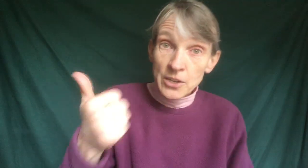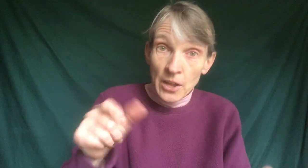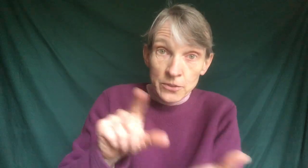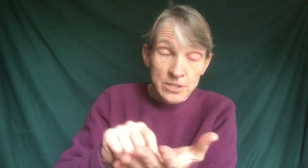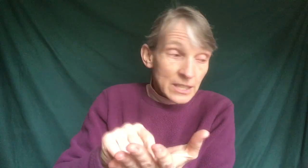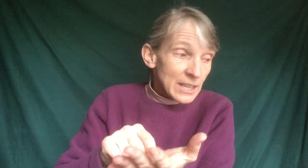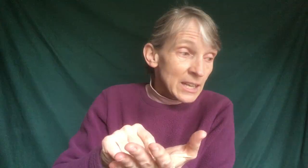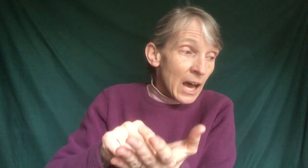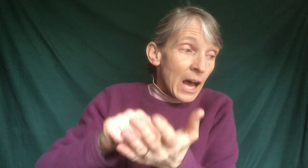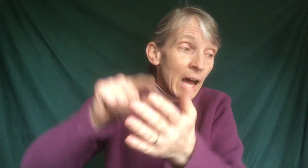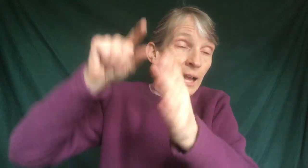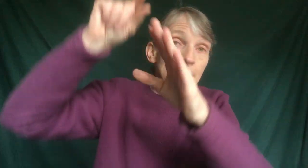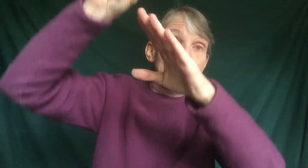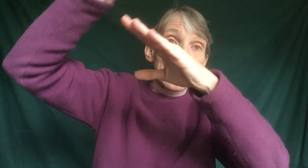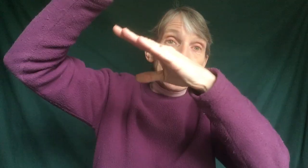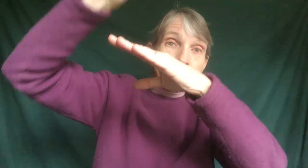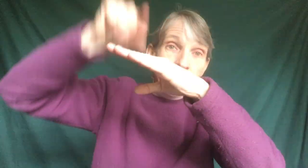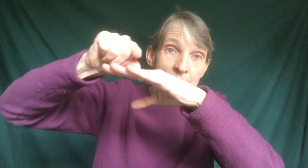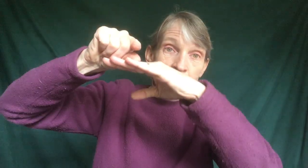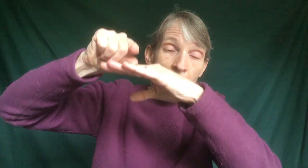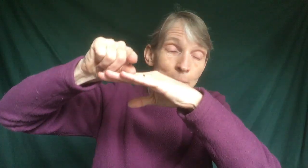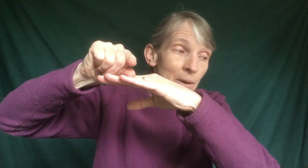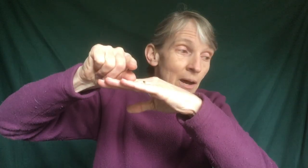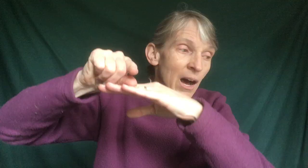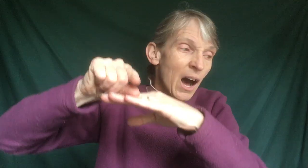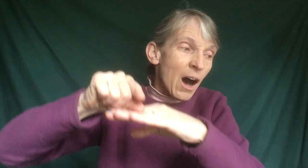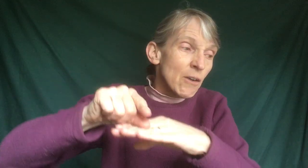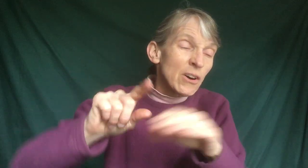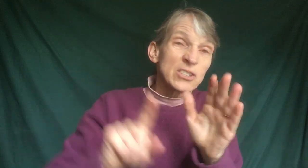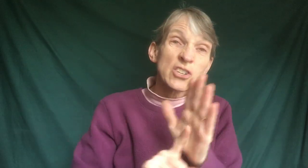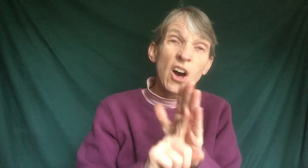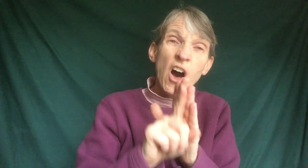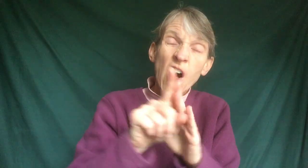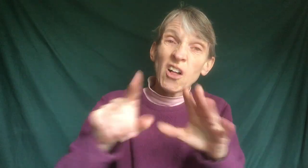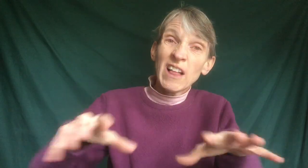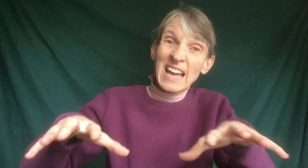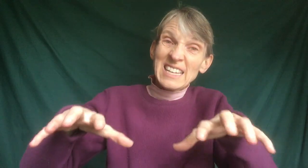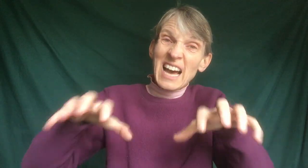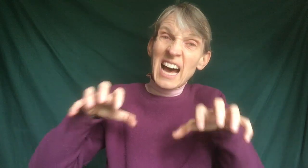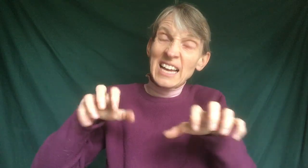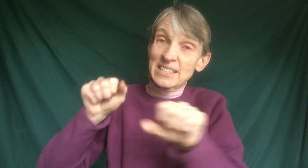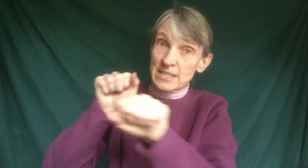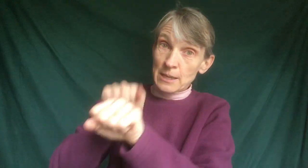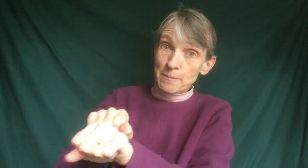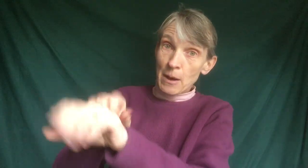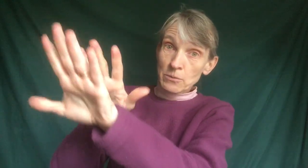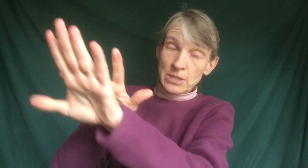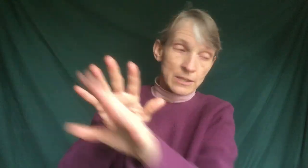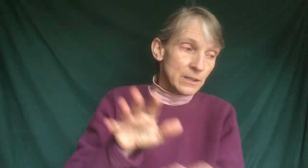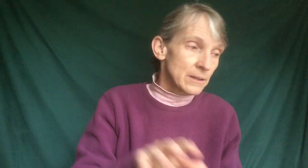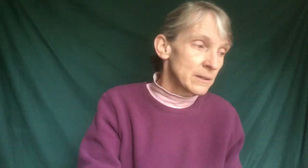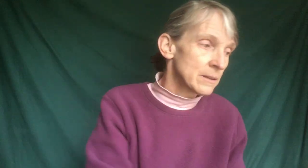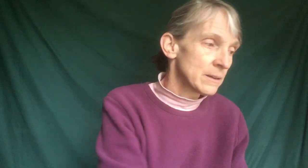Another seed lands on top of a tall and icy mountain.